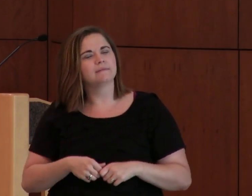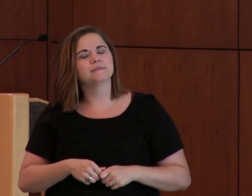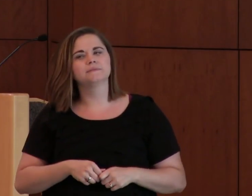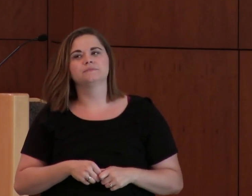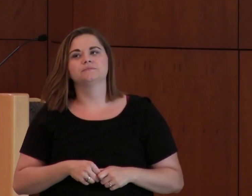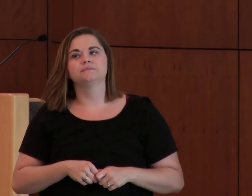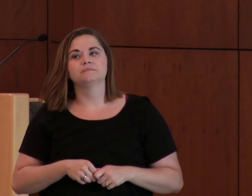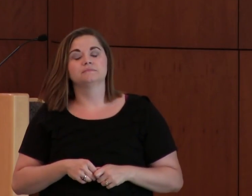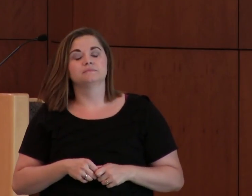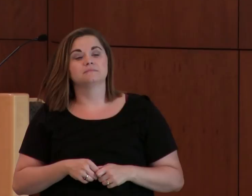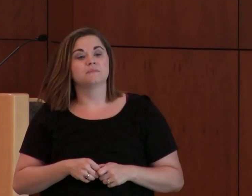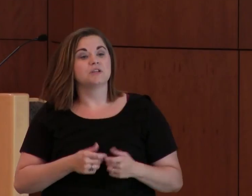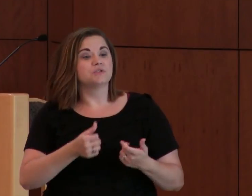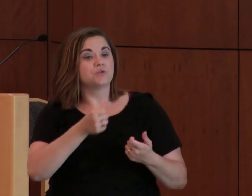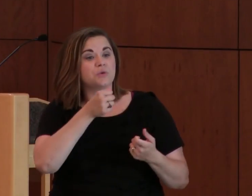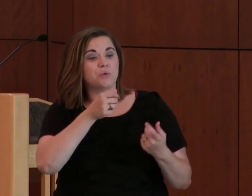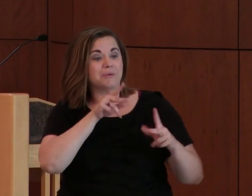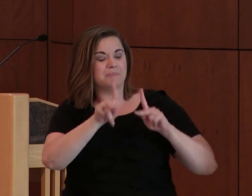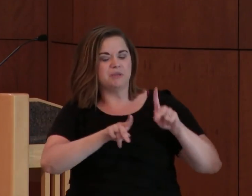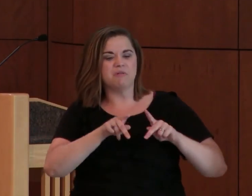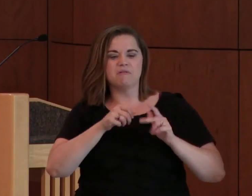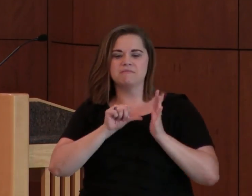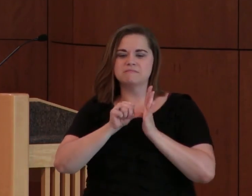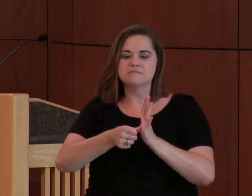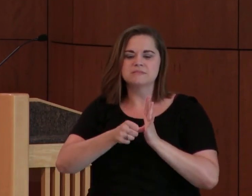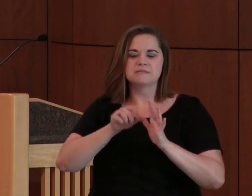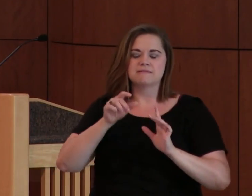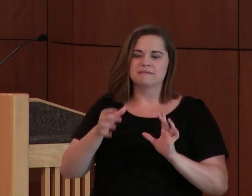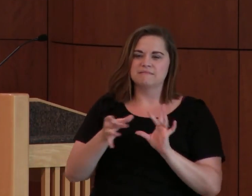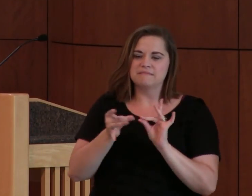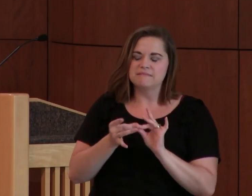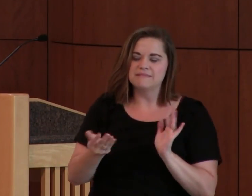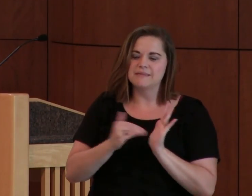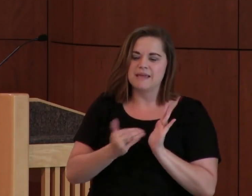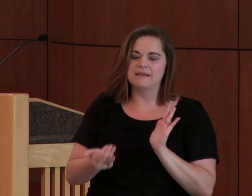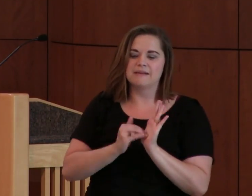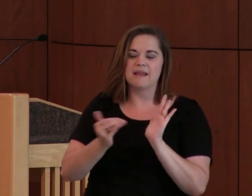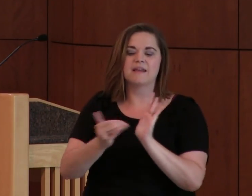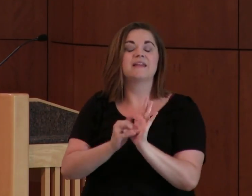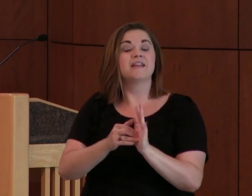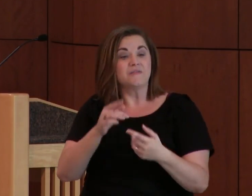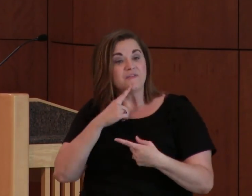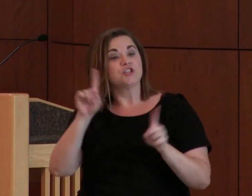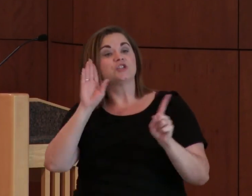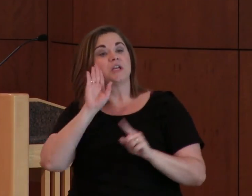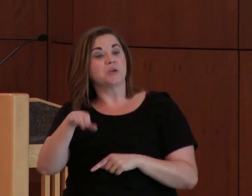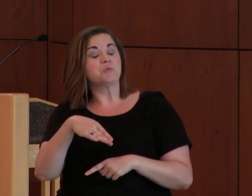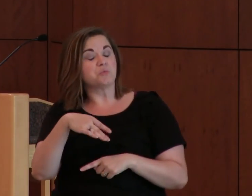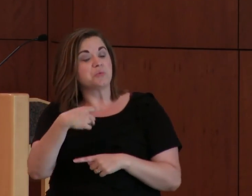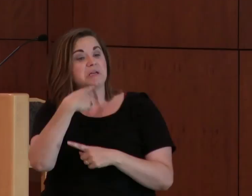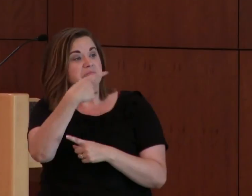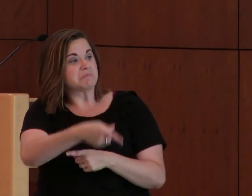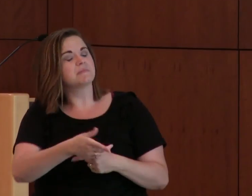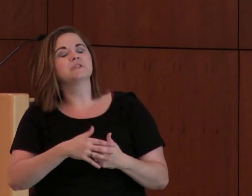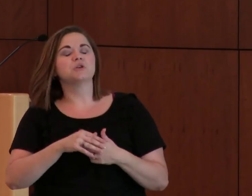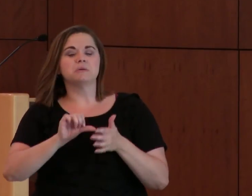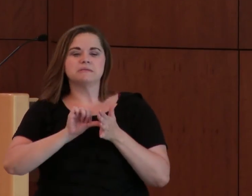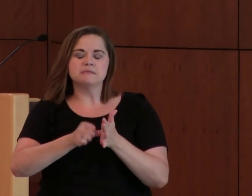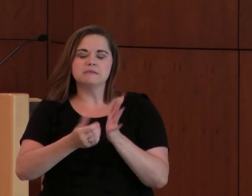And so they keep pressing. They know he'll crack and he'll say what they want him to. And so they press, and finally